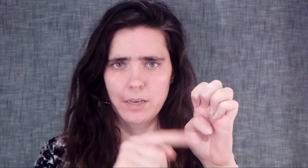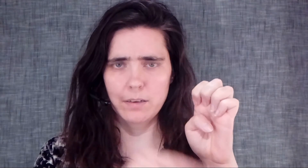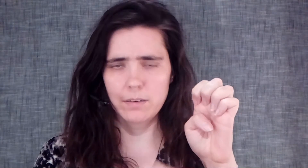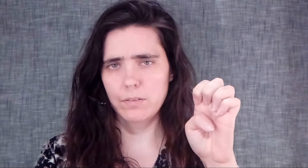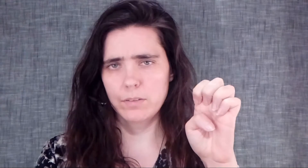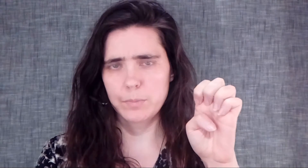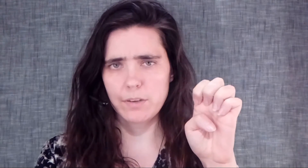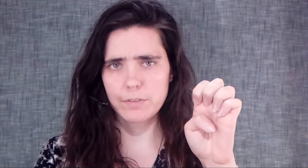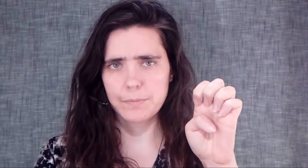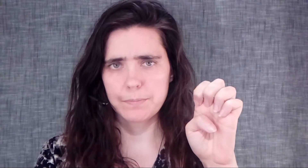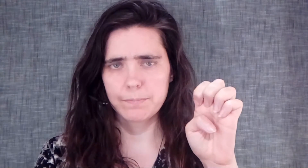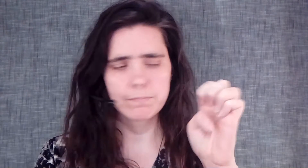on themselves.